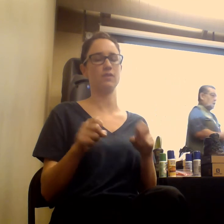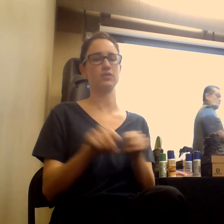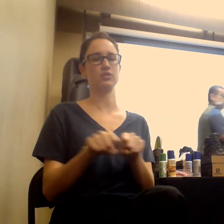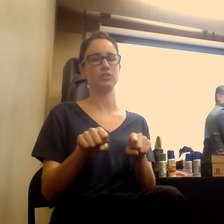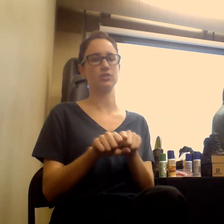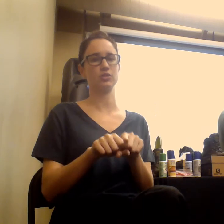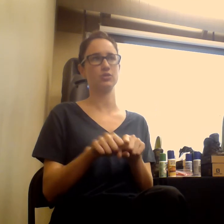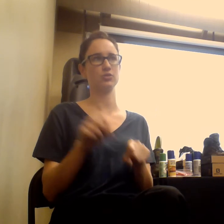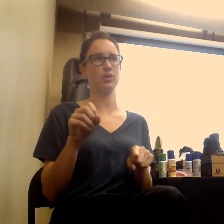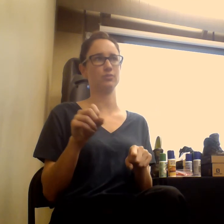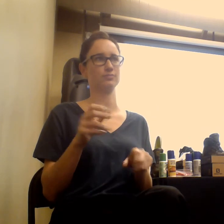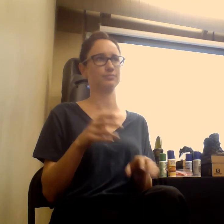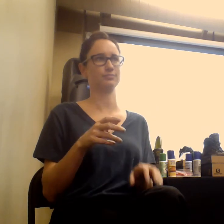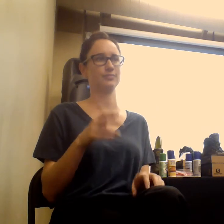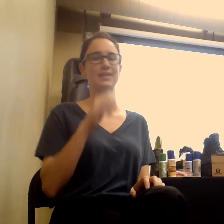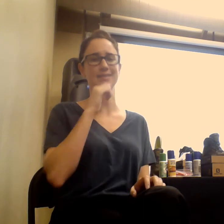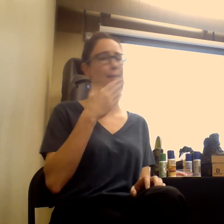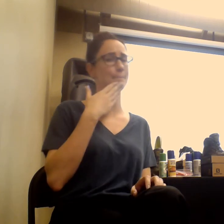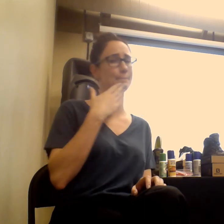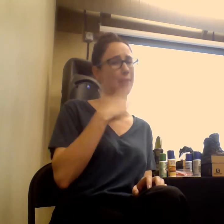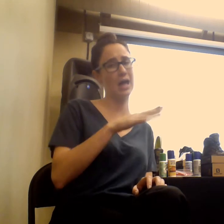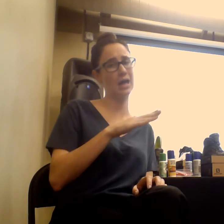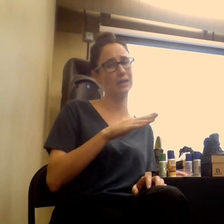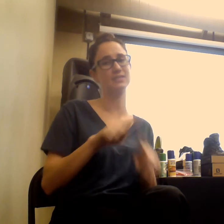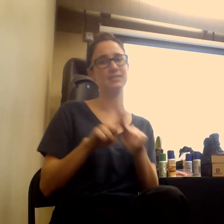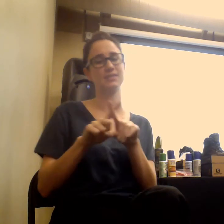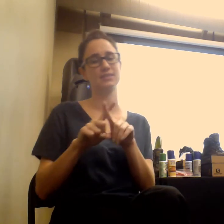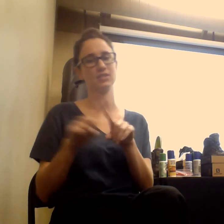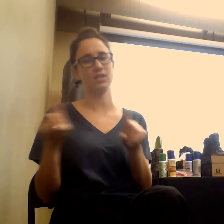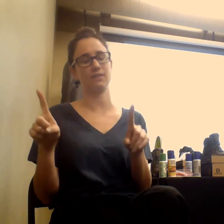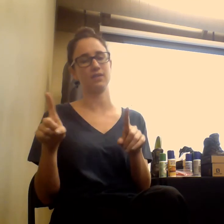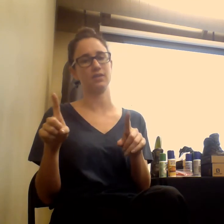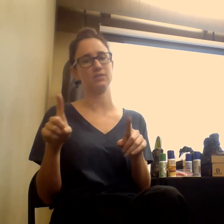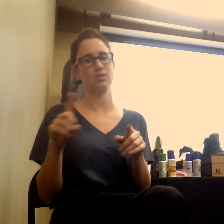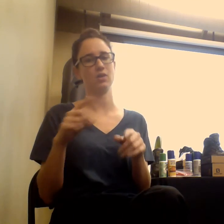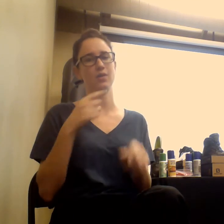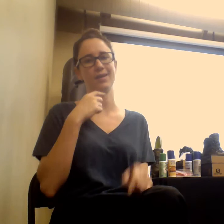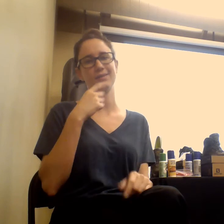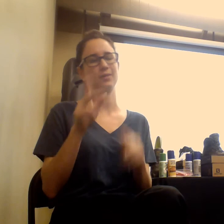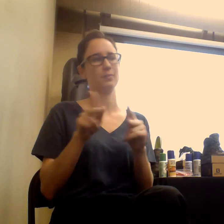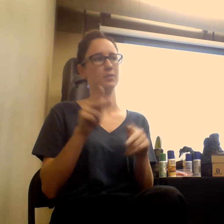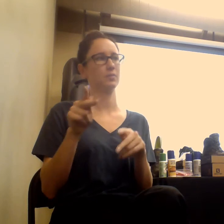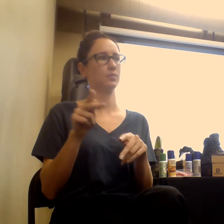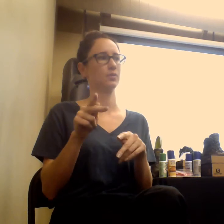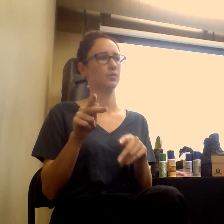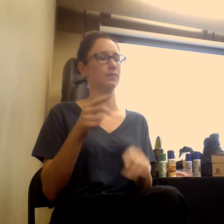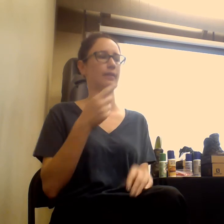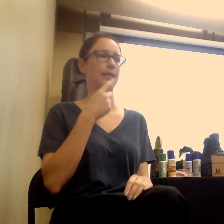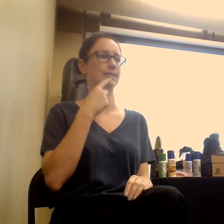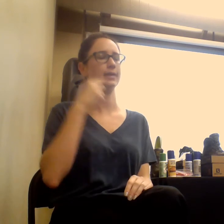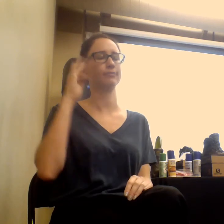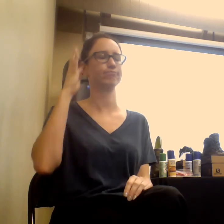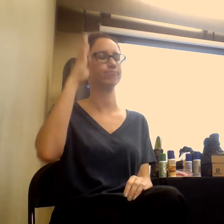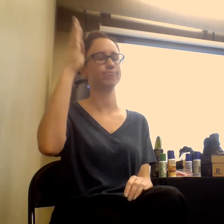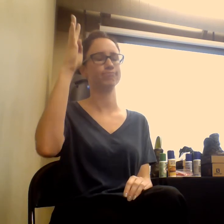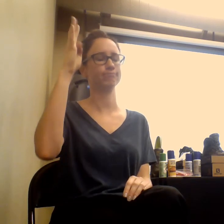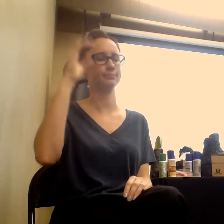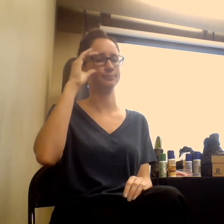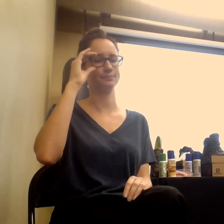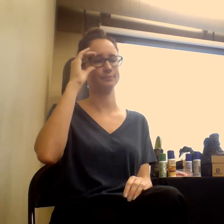And I like telling people it's very much like, say you are a professional and you're a suit and tie